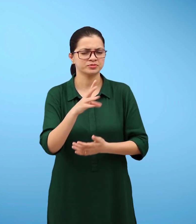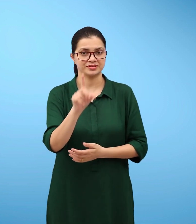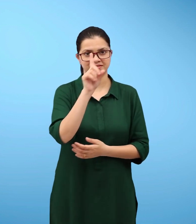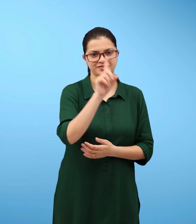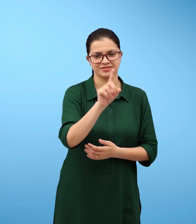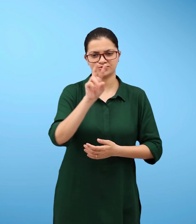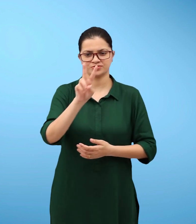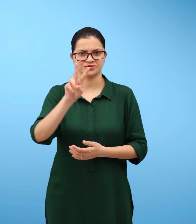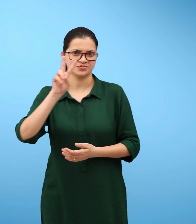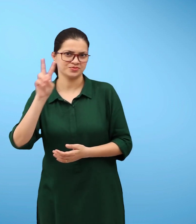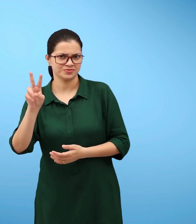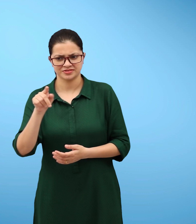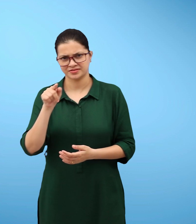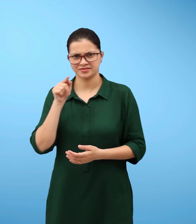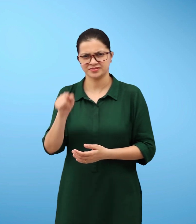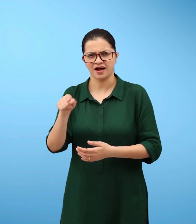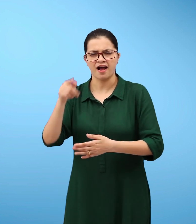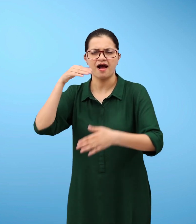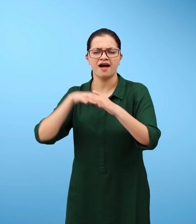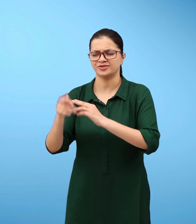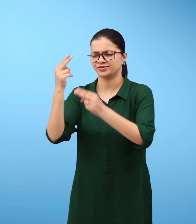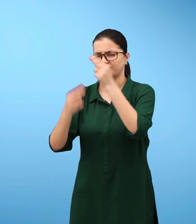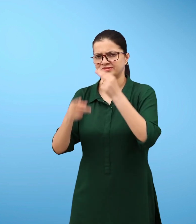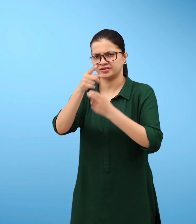Read the story on page number 122.